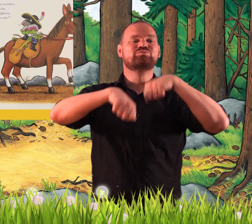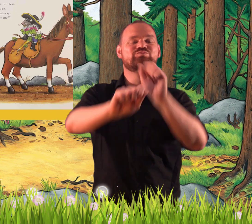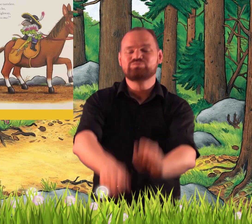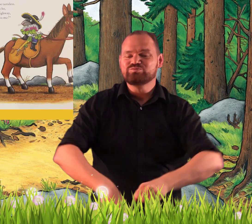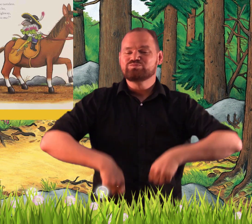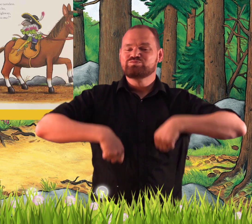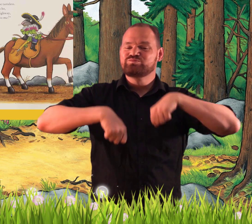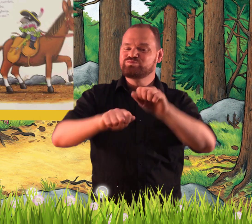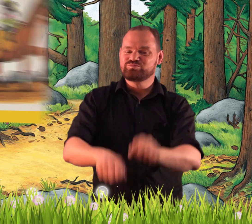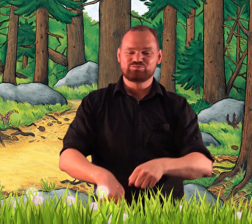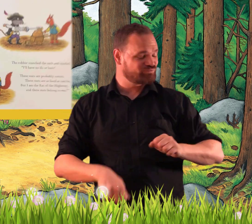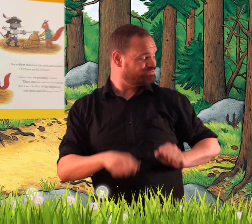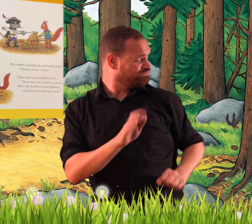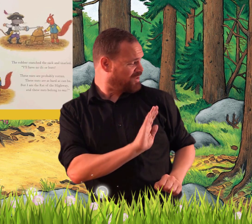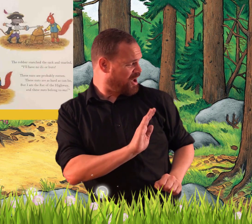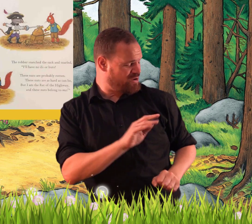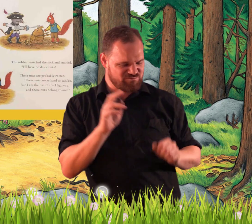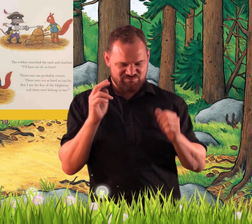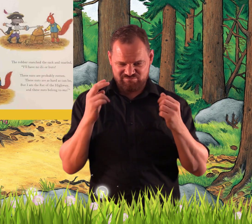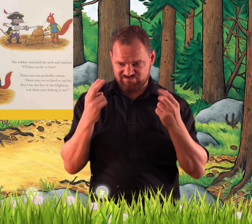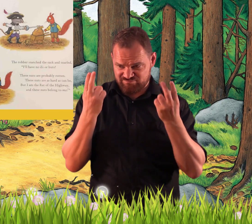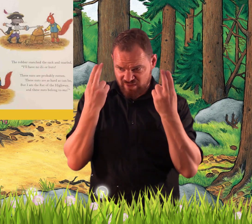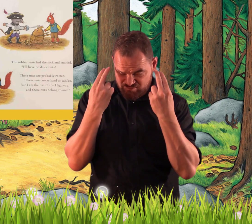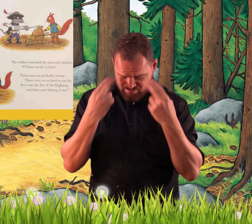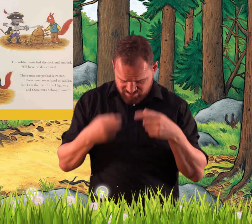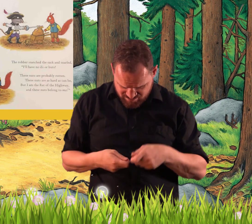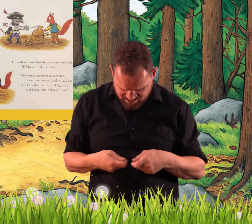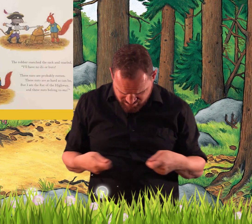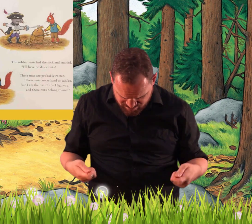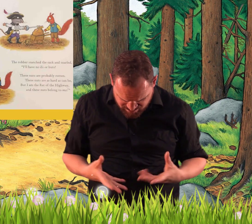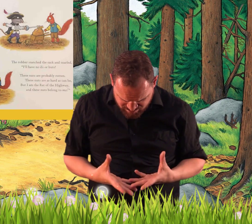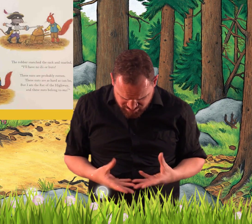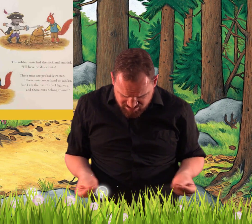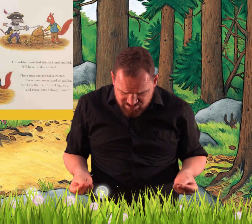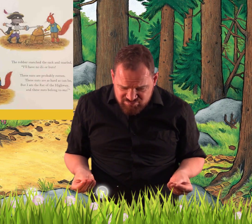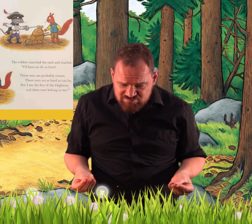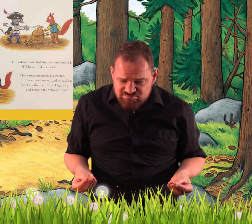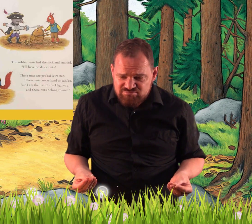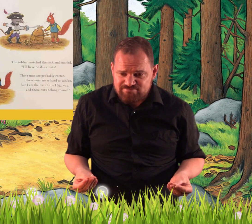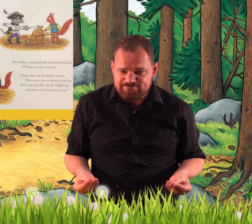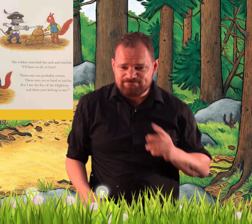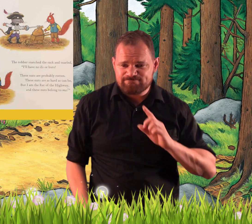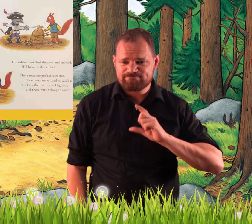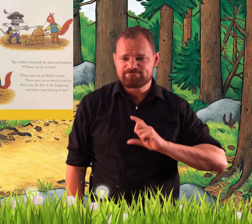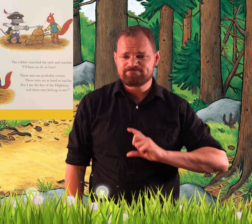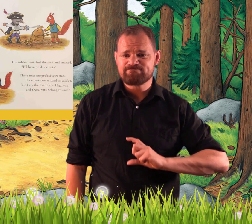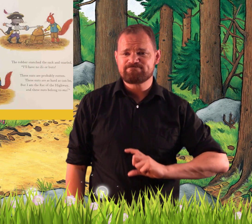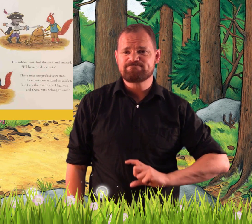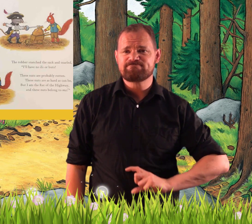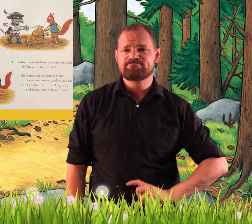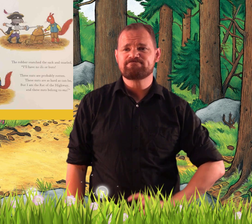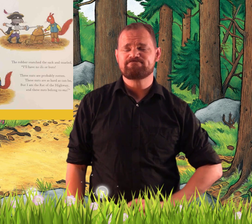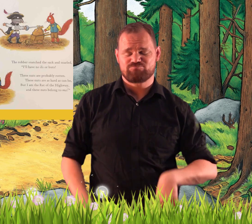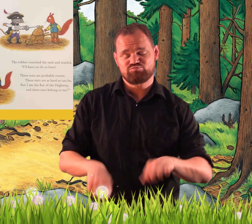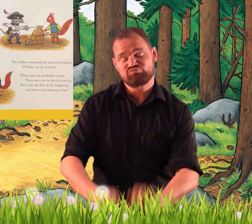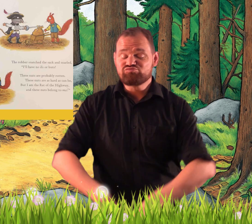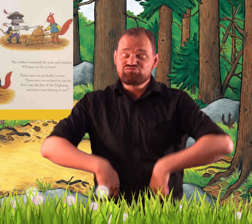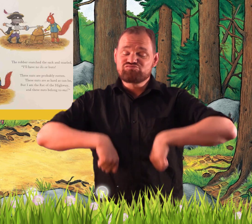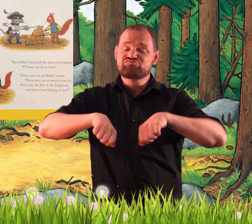and rode away, shouting goodbye. The rabbit felt deflated and sad. She had nothing left.